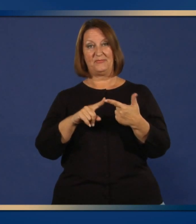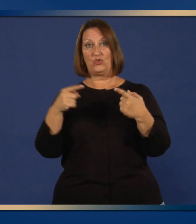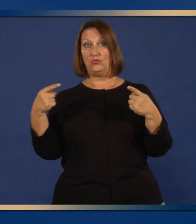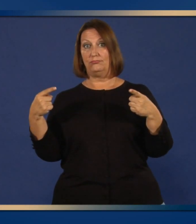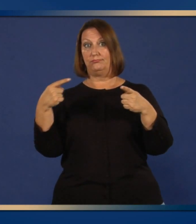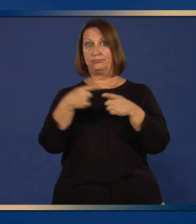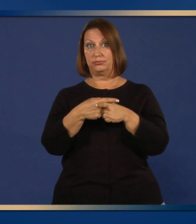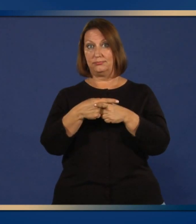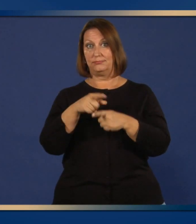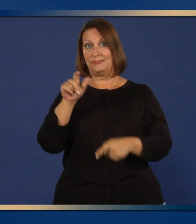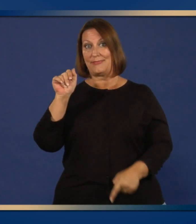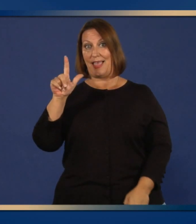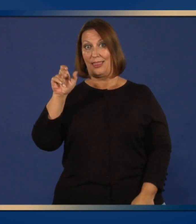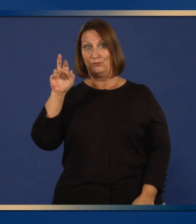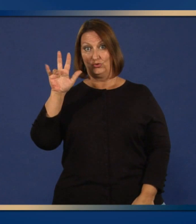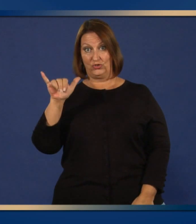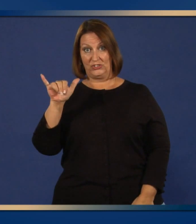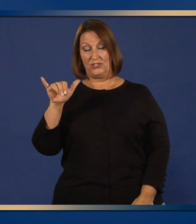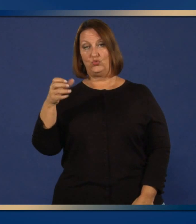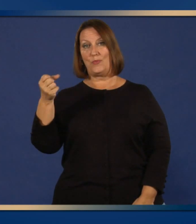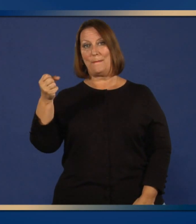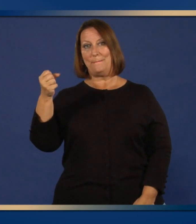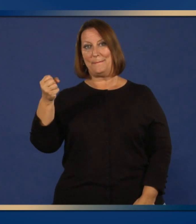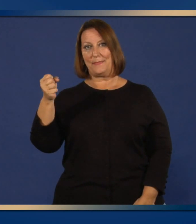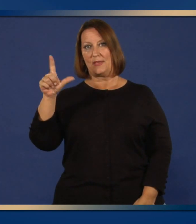or lactose.